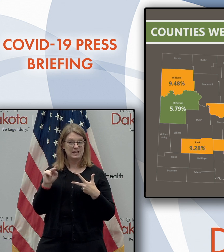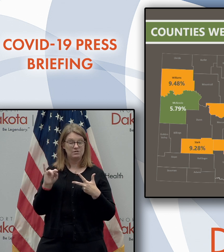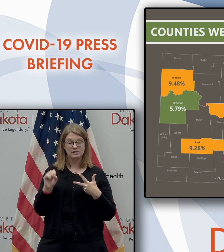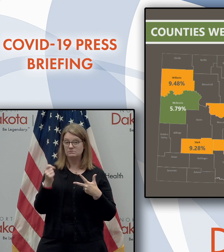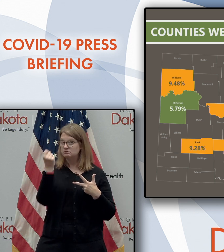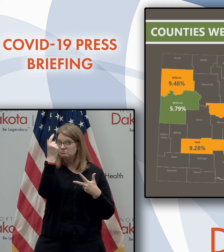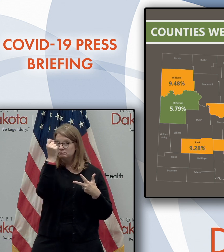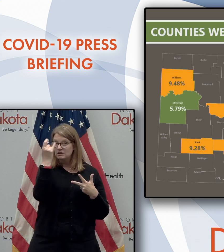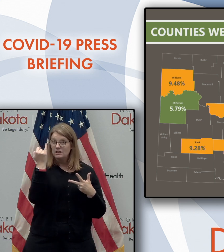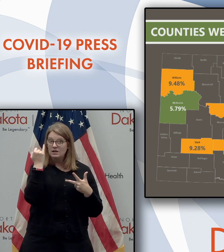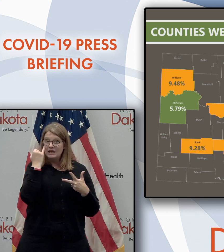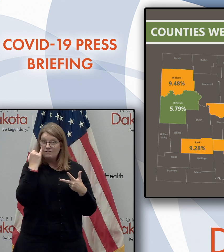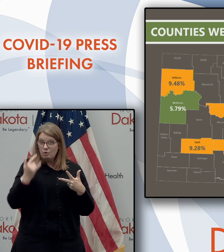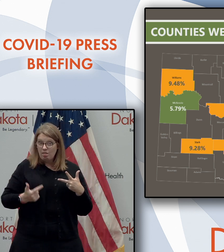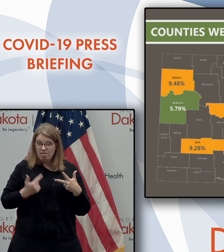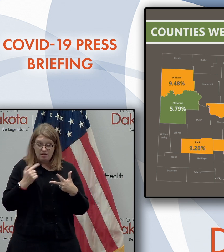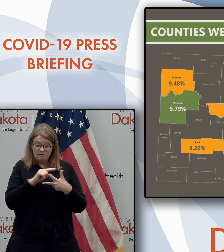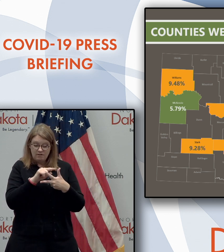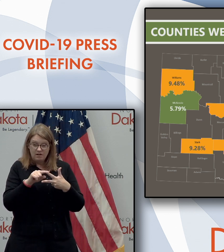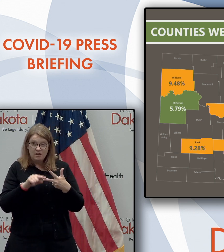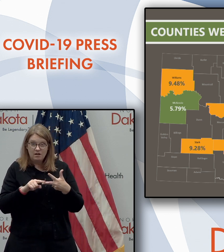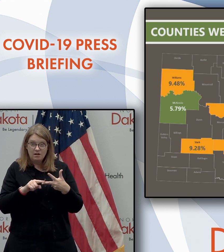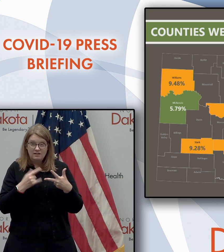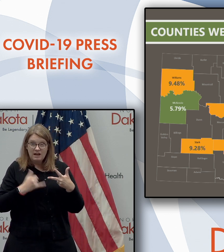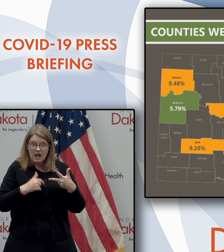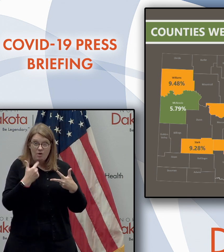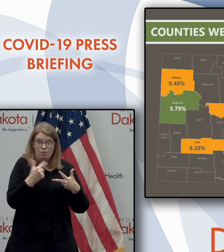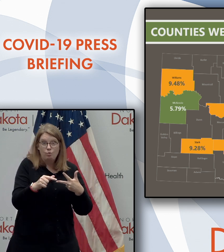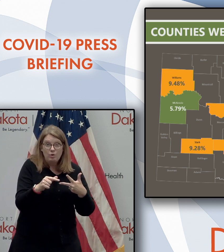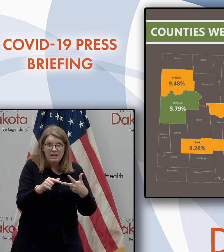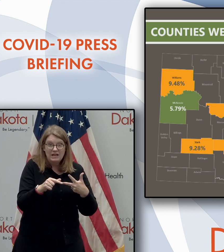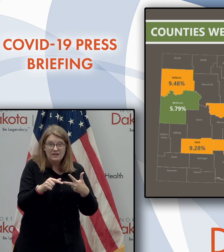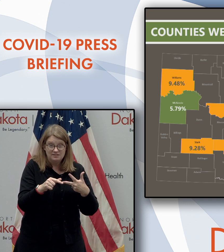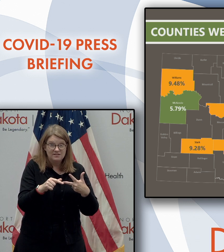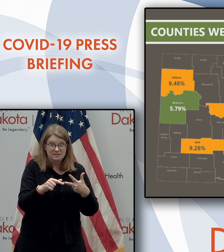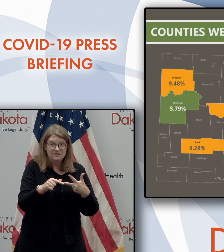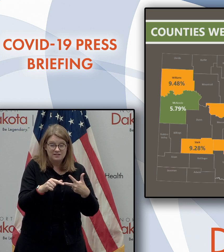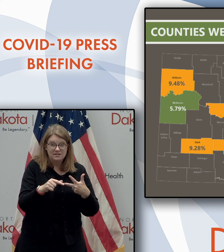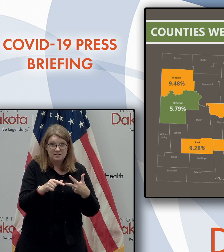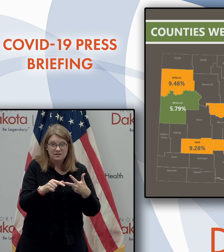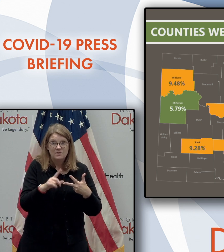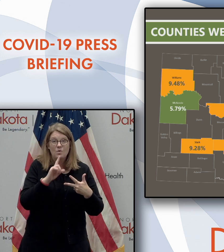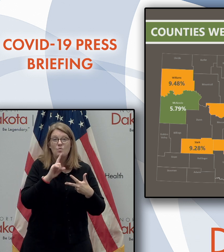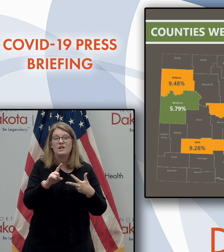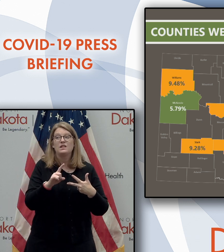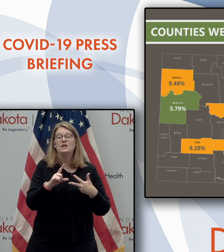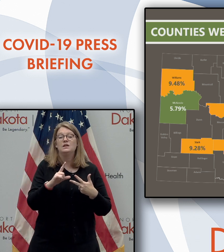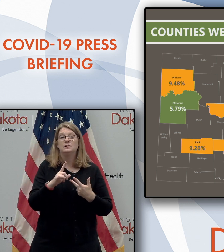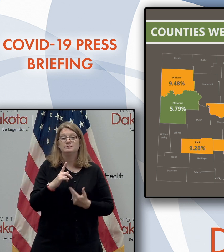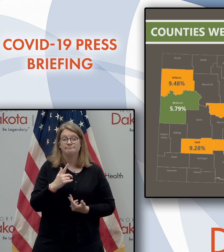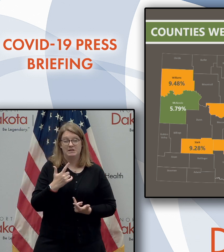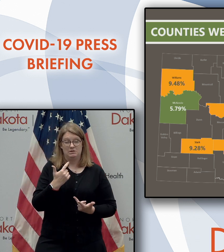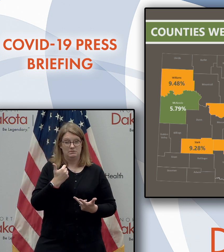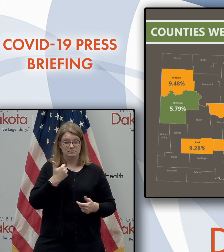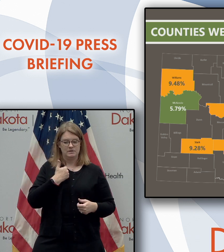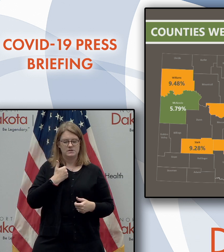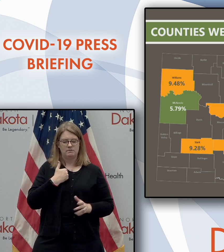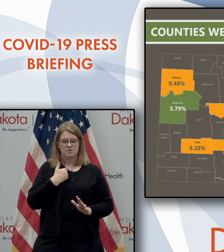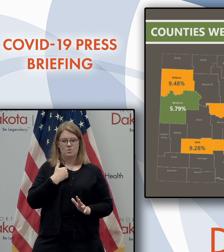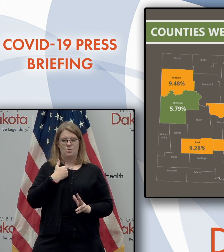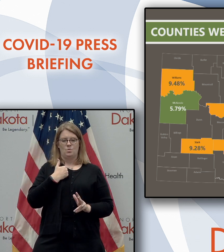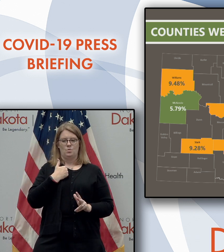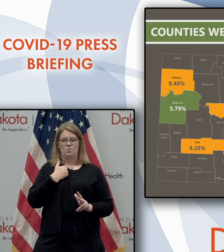those counties, while you may be green, they're worth yourself as an individual taking